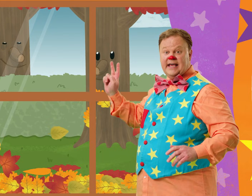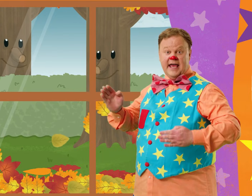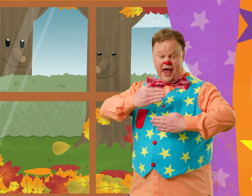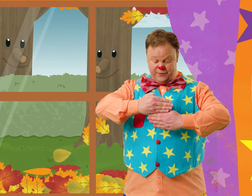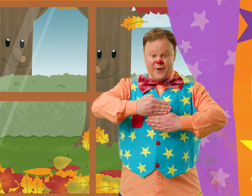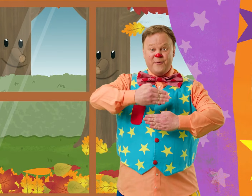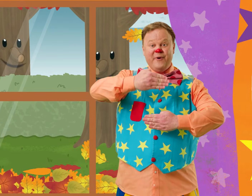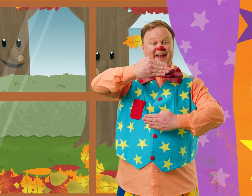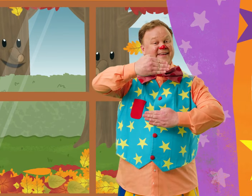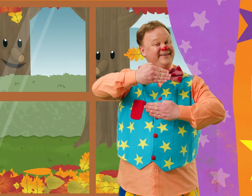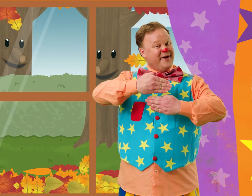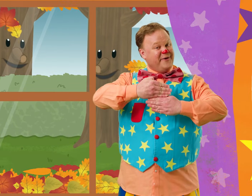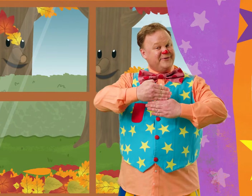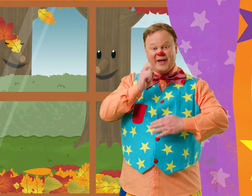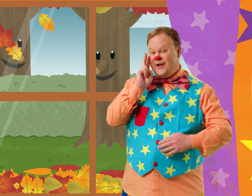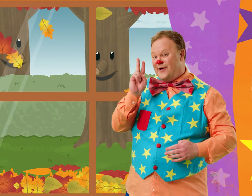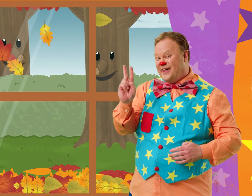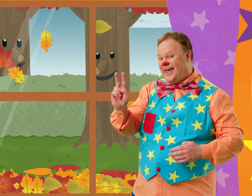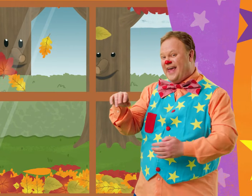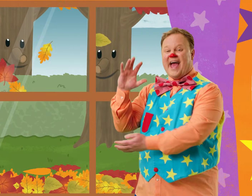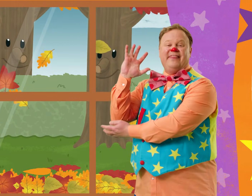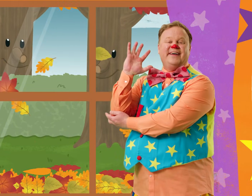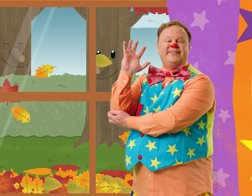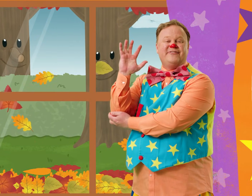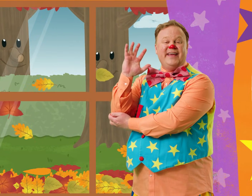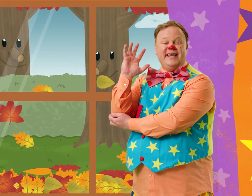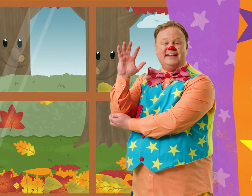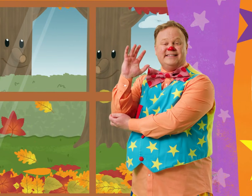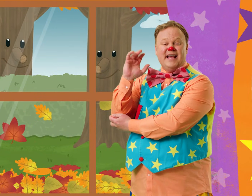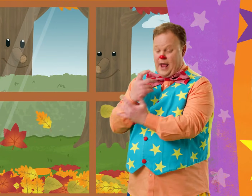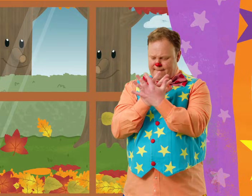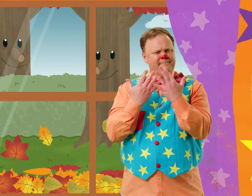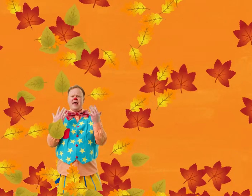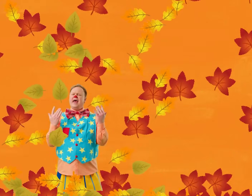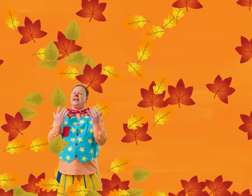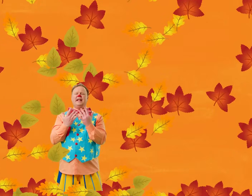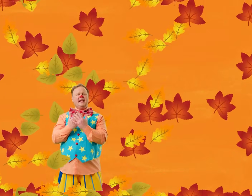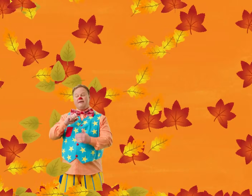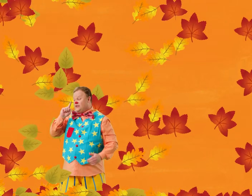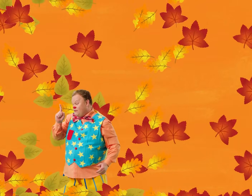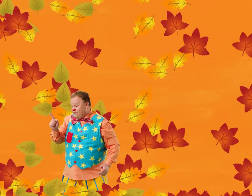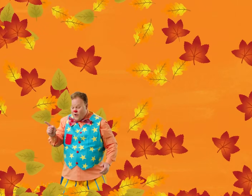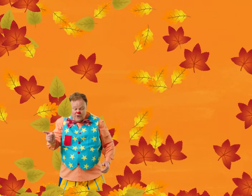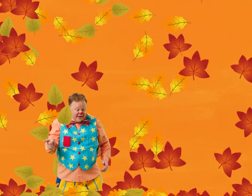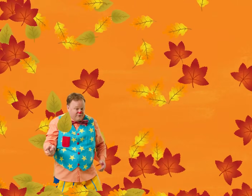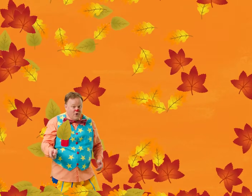Gazing out the windows, looking at the trees, many leaves are falling,